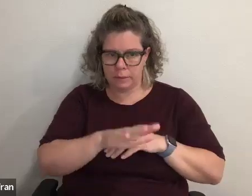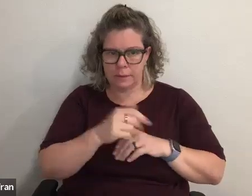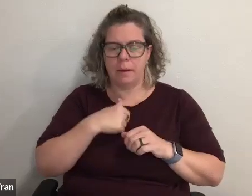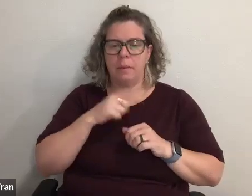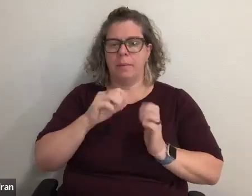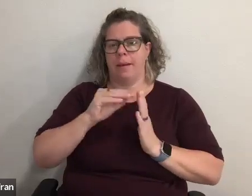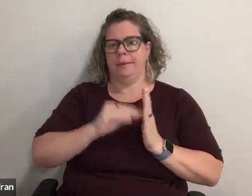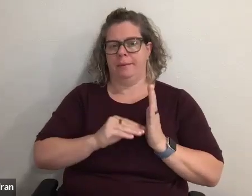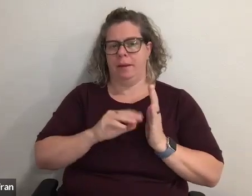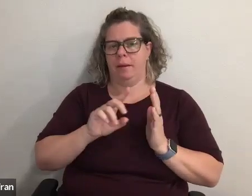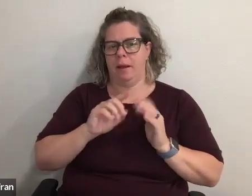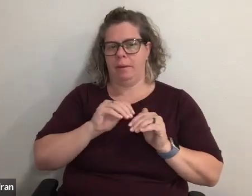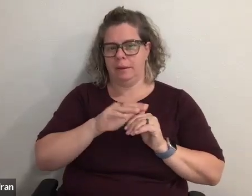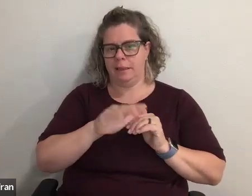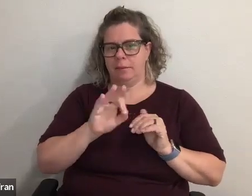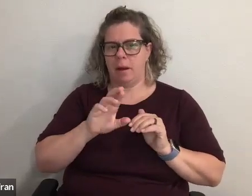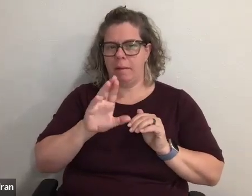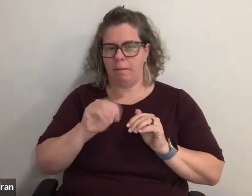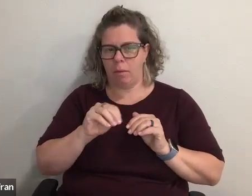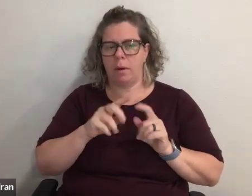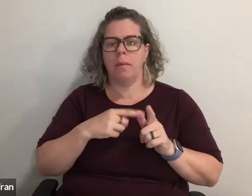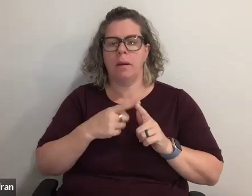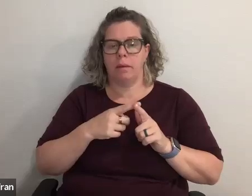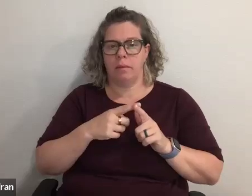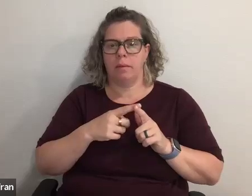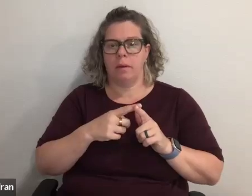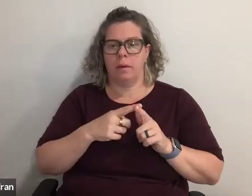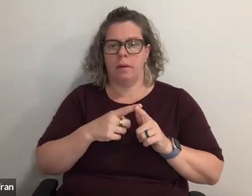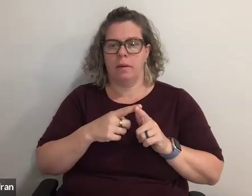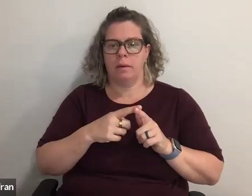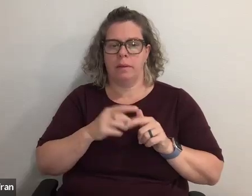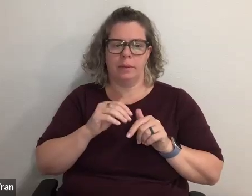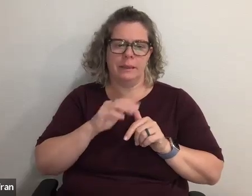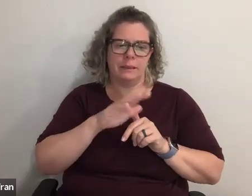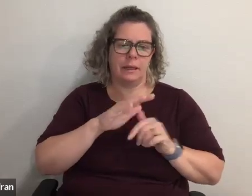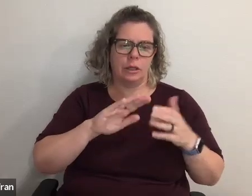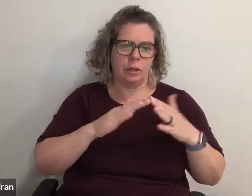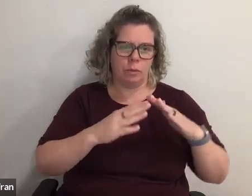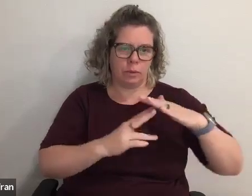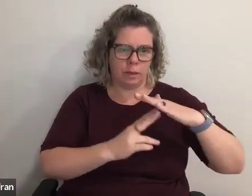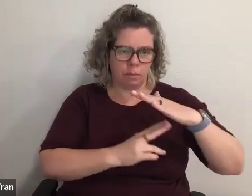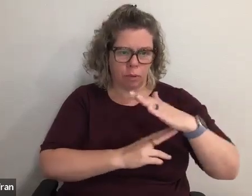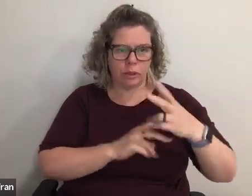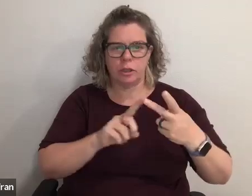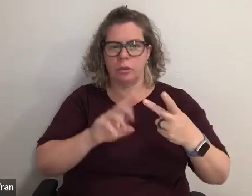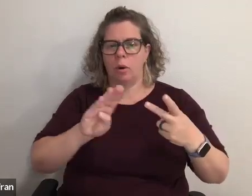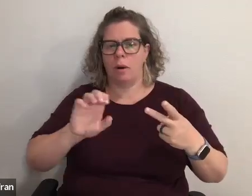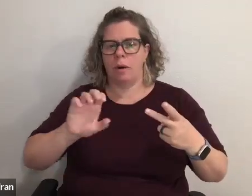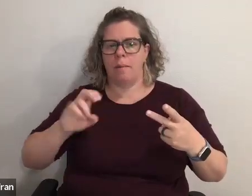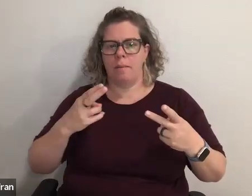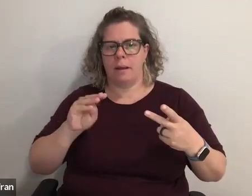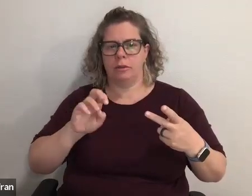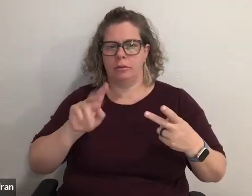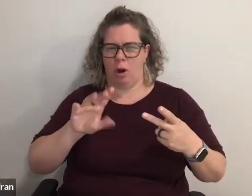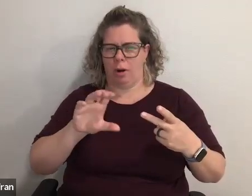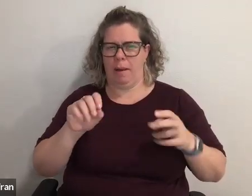out a dispatch form, and then we send it over to either Benchmark or Community Bridges. And so the things that we're looking